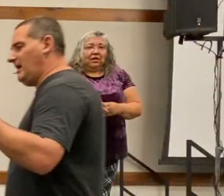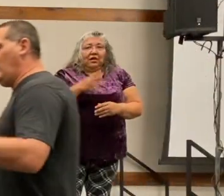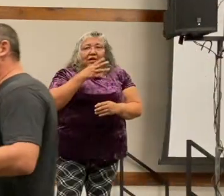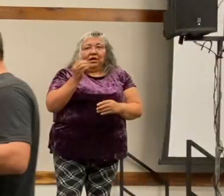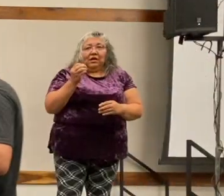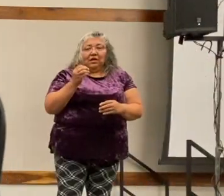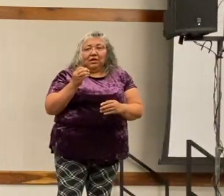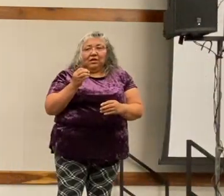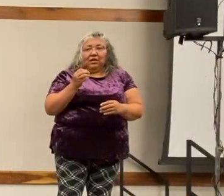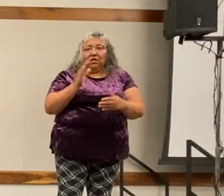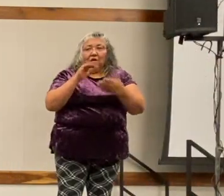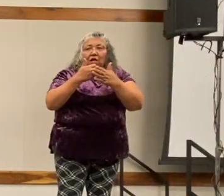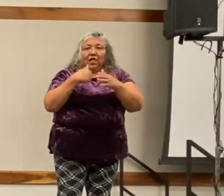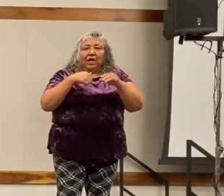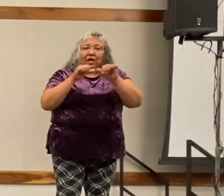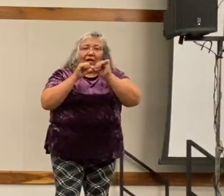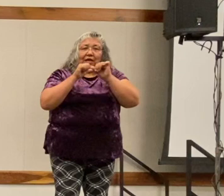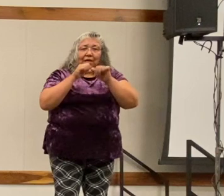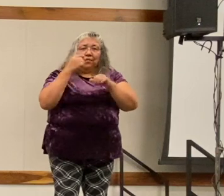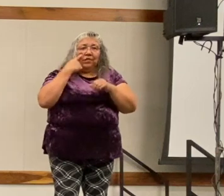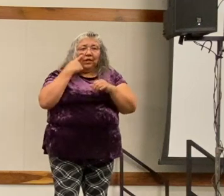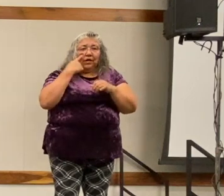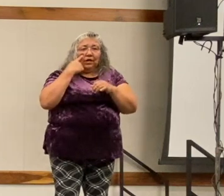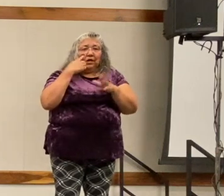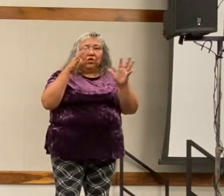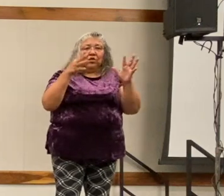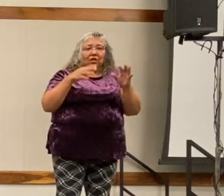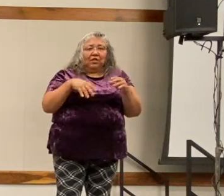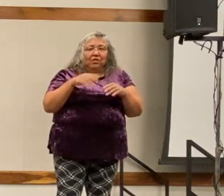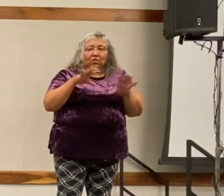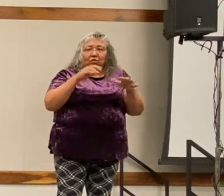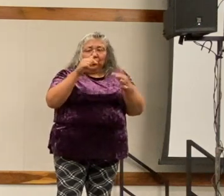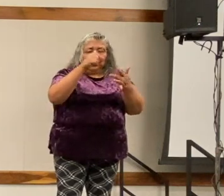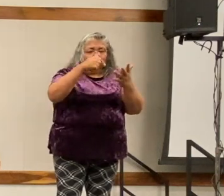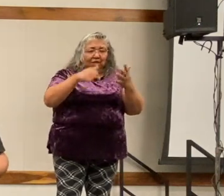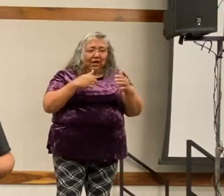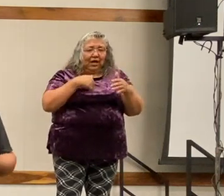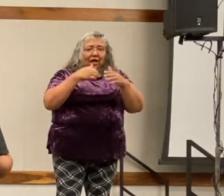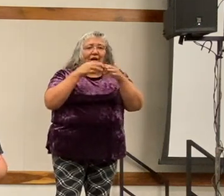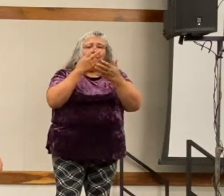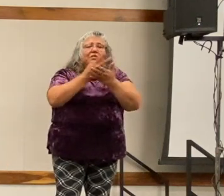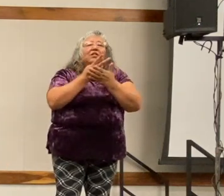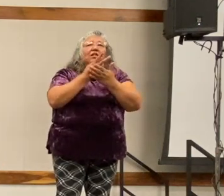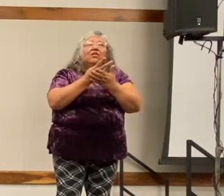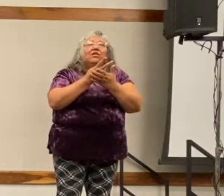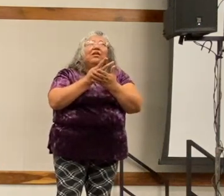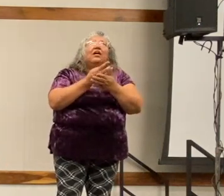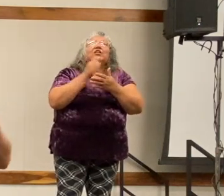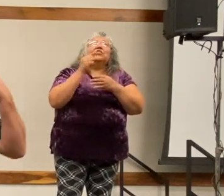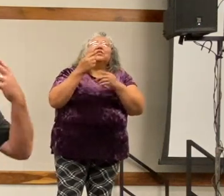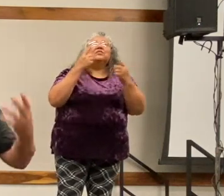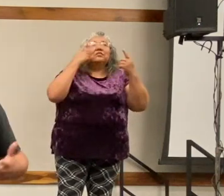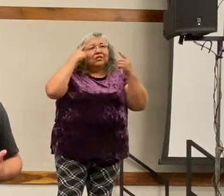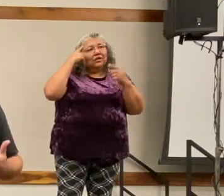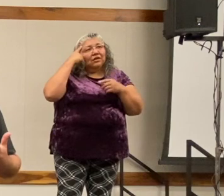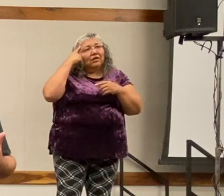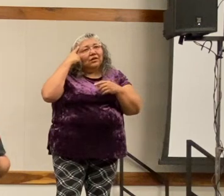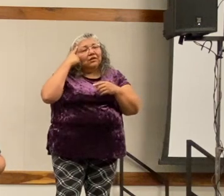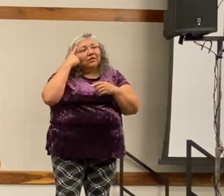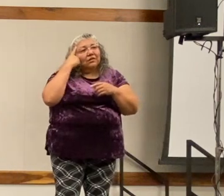And all I kept thinking is, as they're doing their number on me, I'm just laying there. And all I kept thinking in my